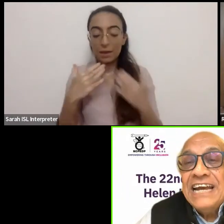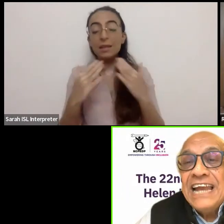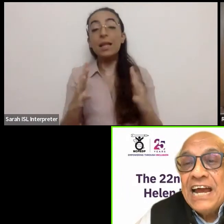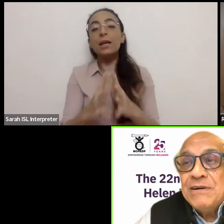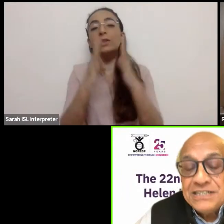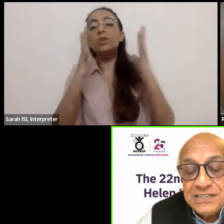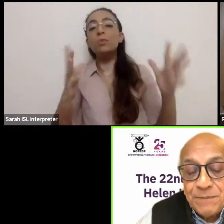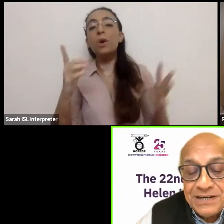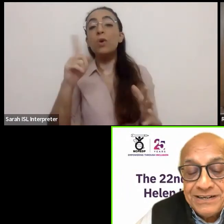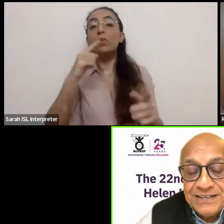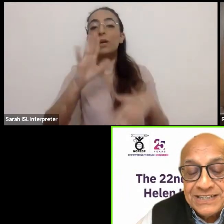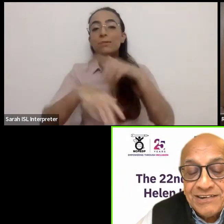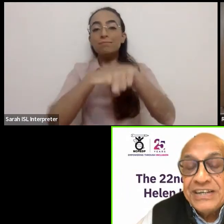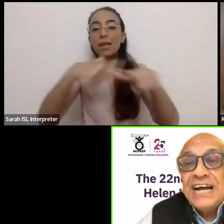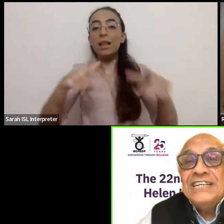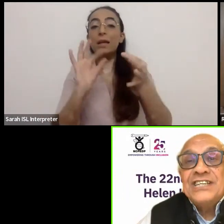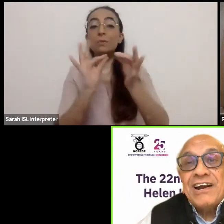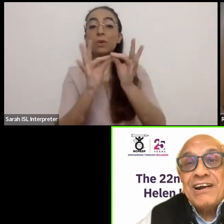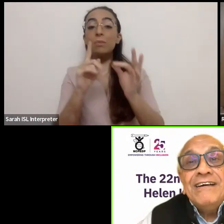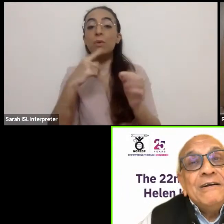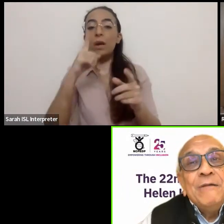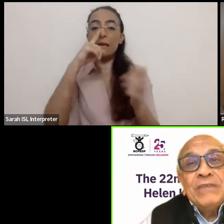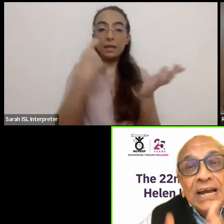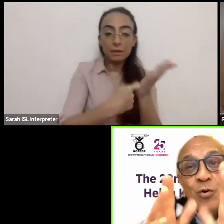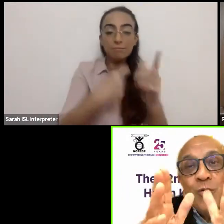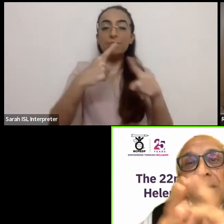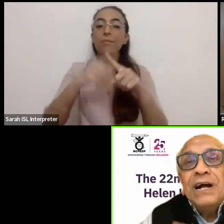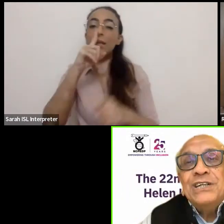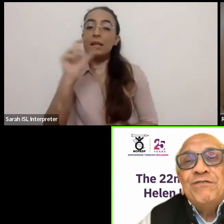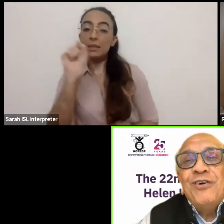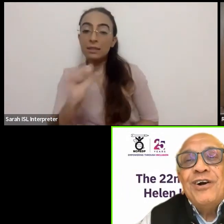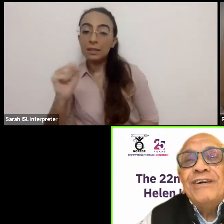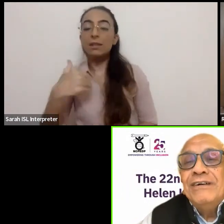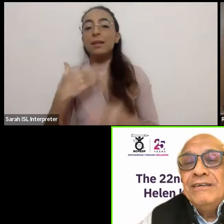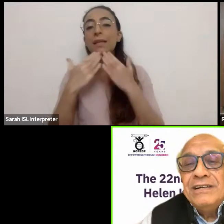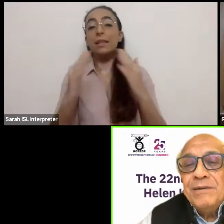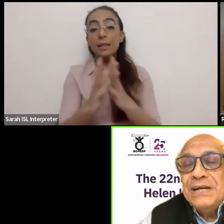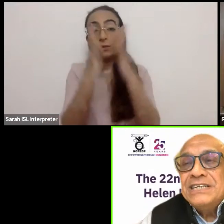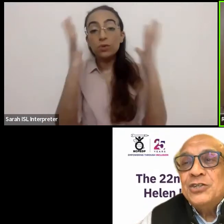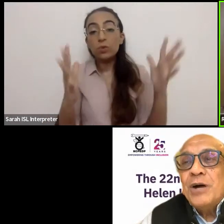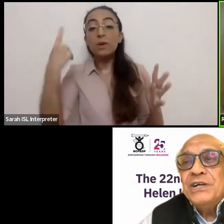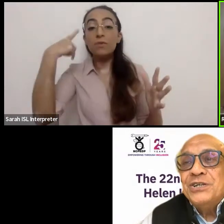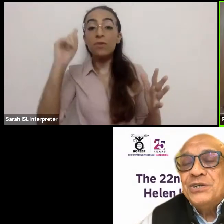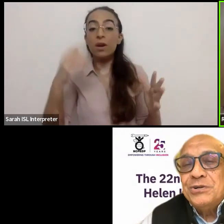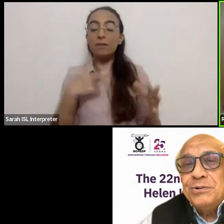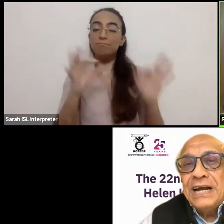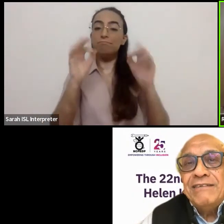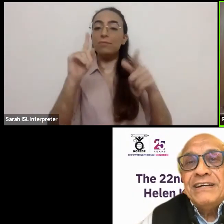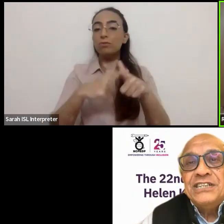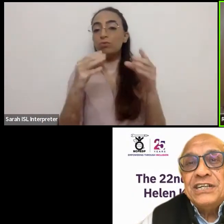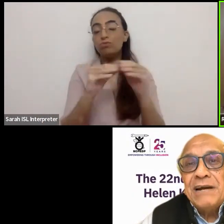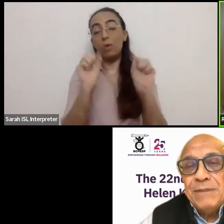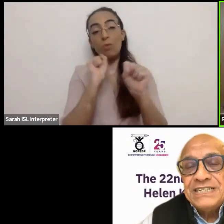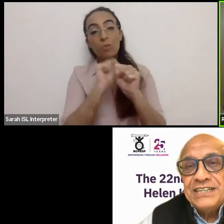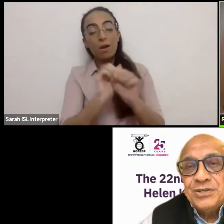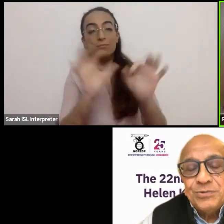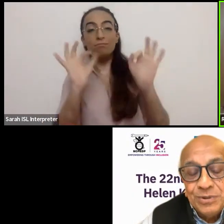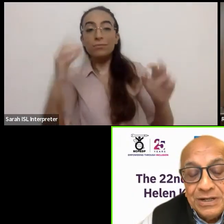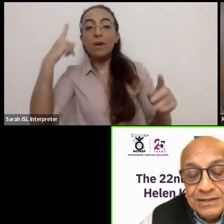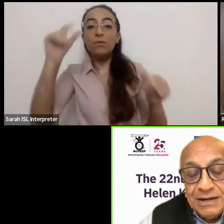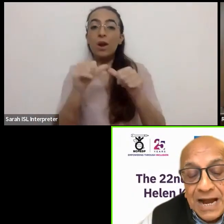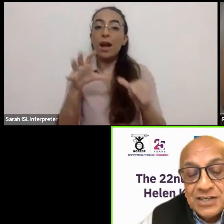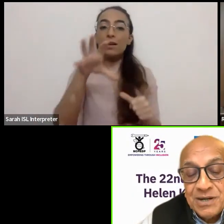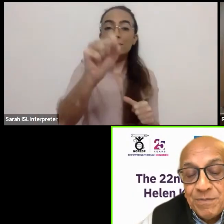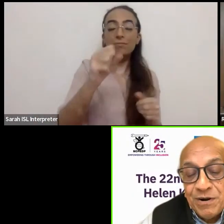our sign language interpreters, Ria and Sarah. Thank you very much for the amazing job that you do and reaching our message